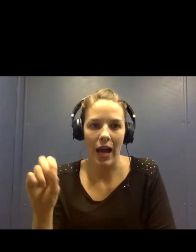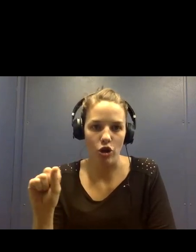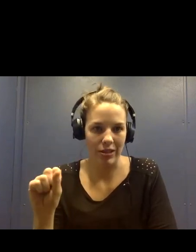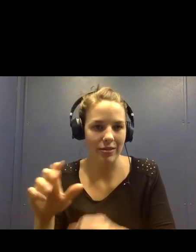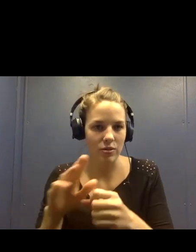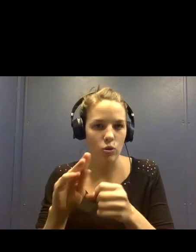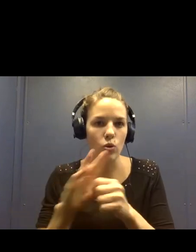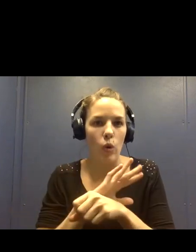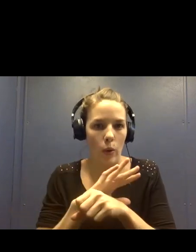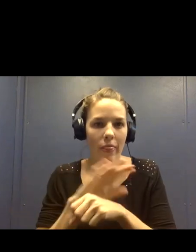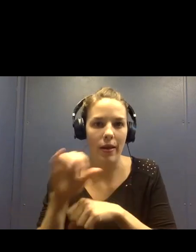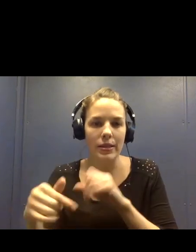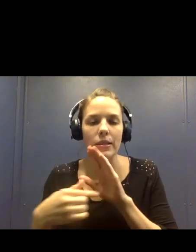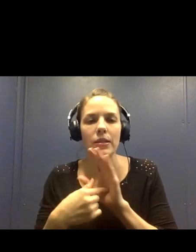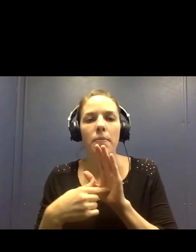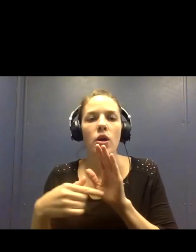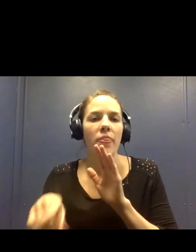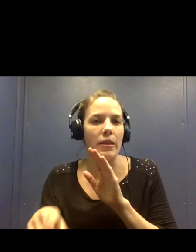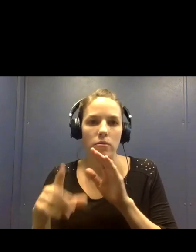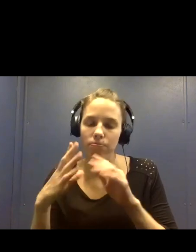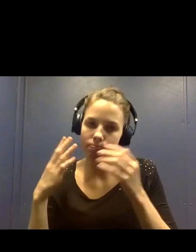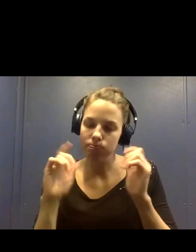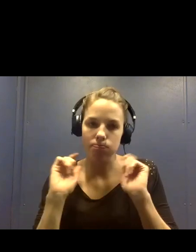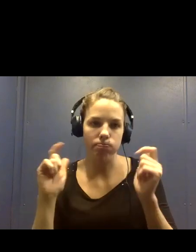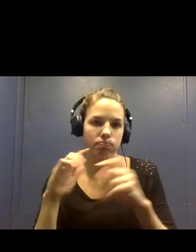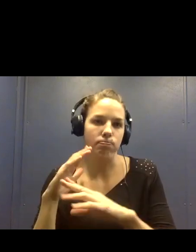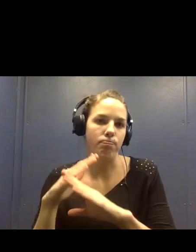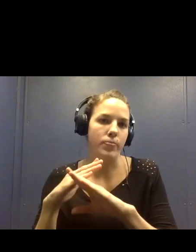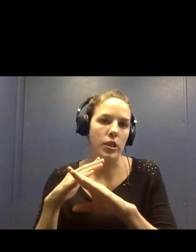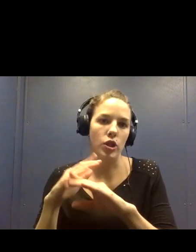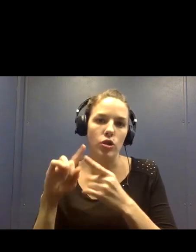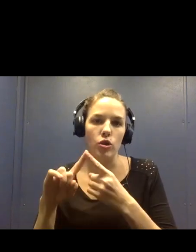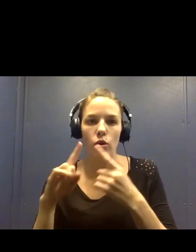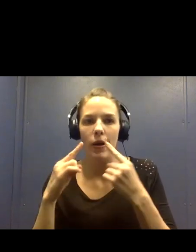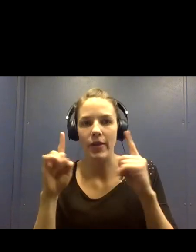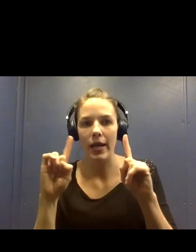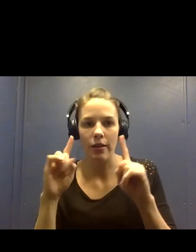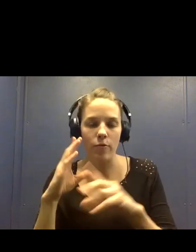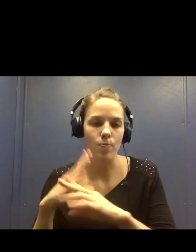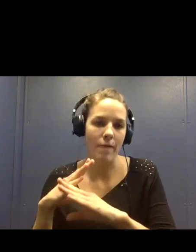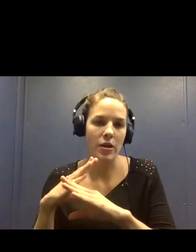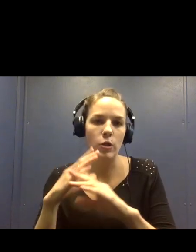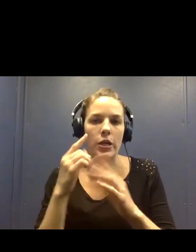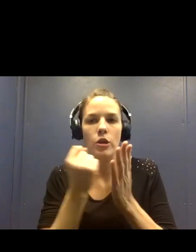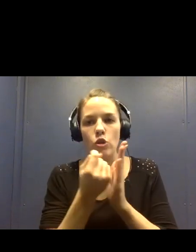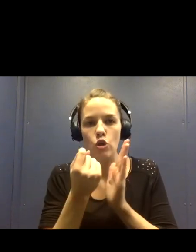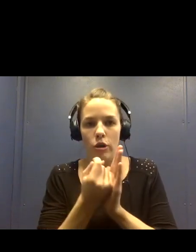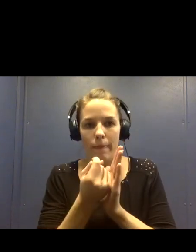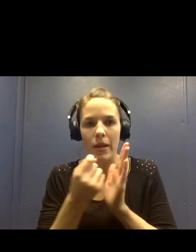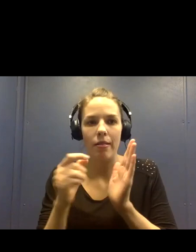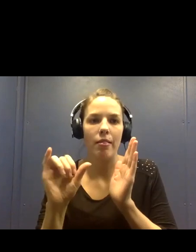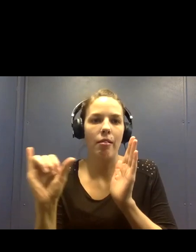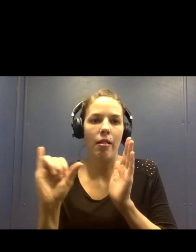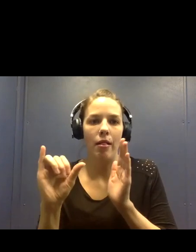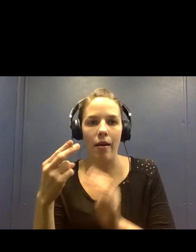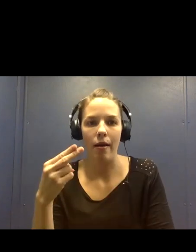example. These have been major barriers to effective prevention and treatment for infections like